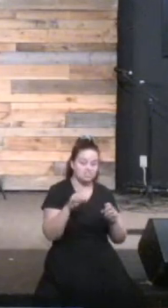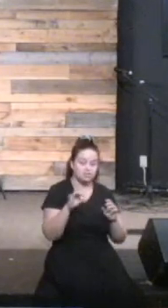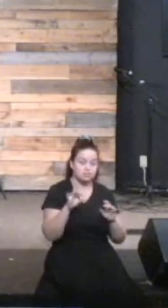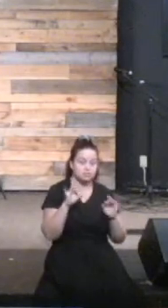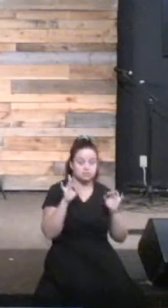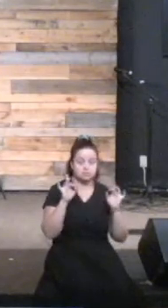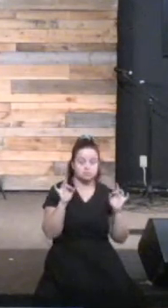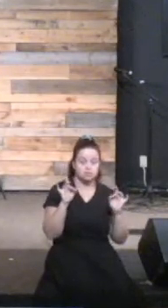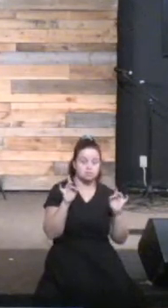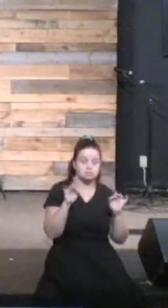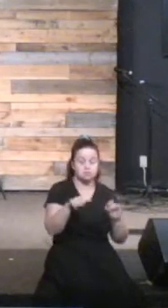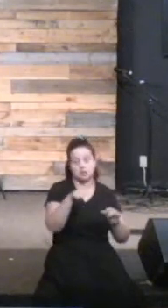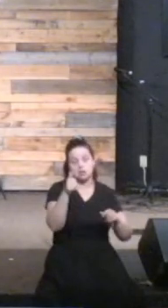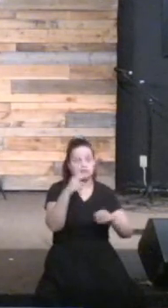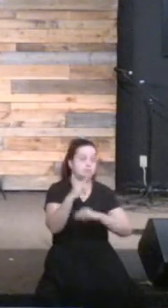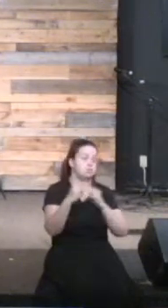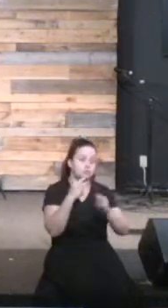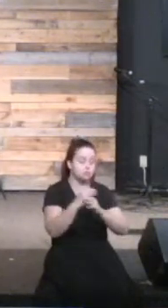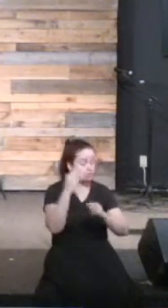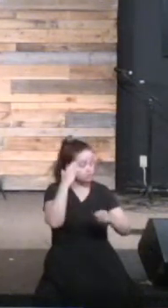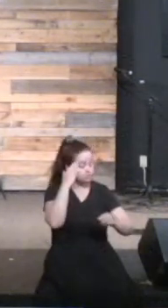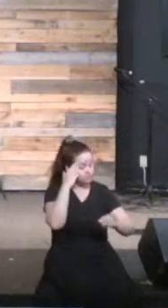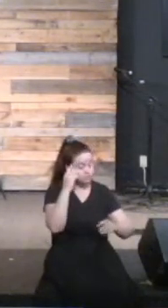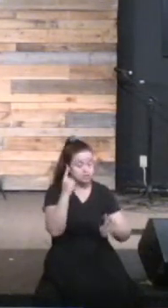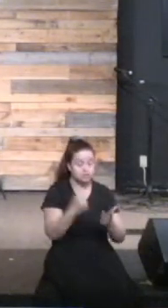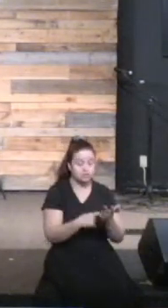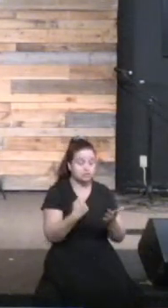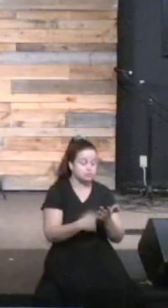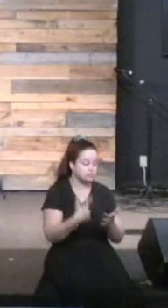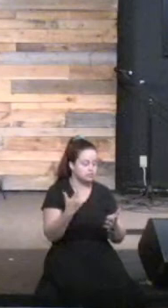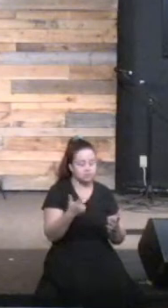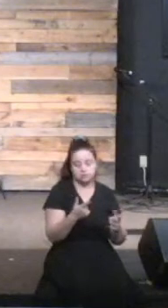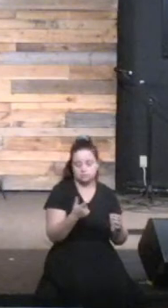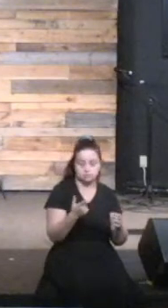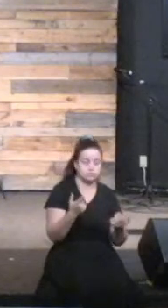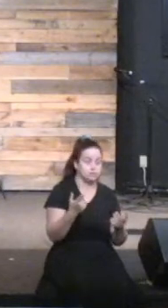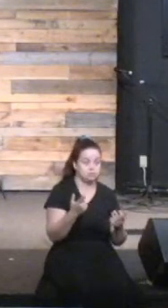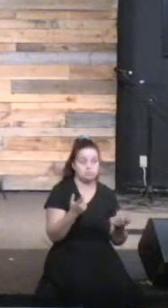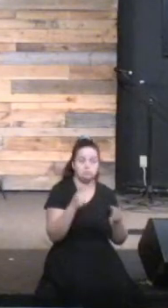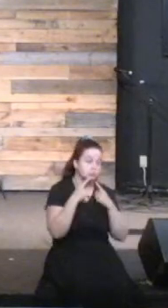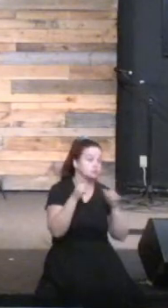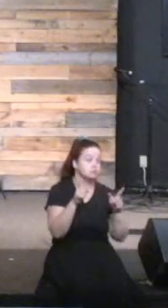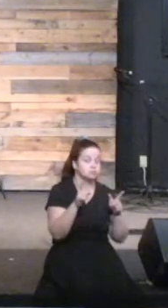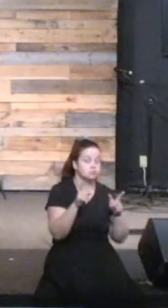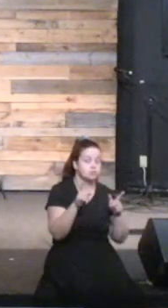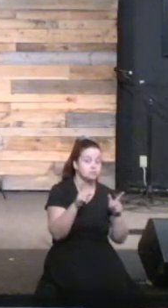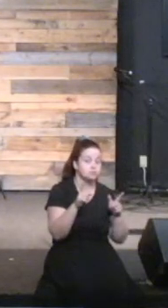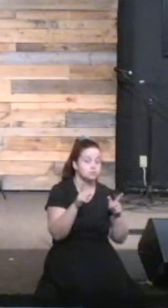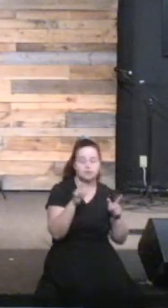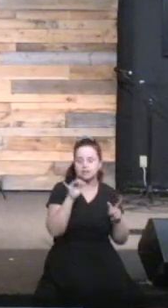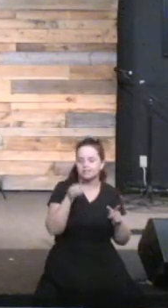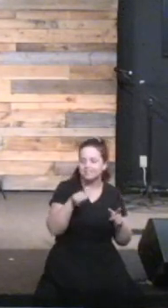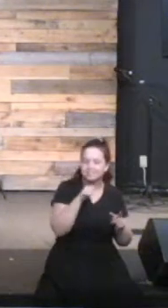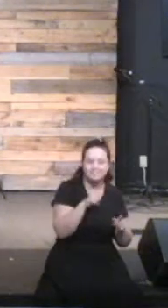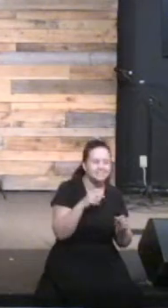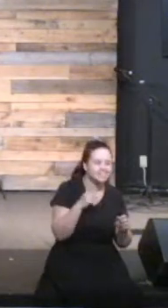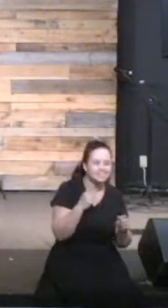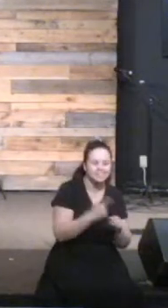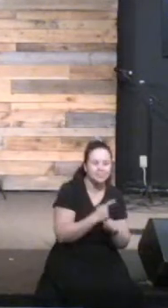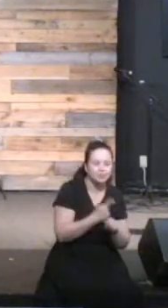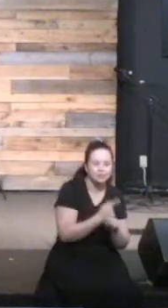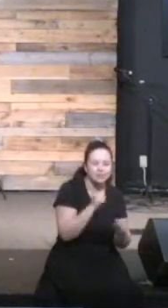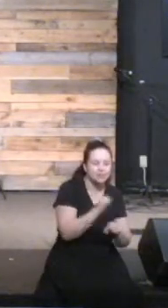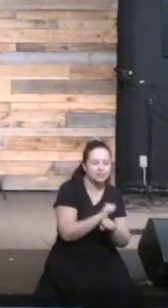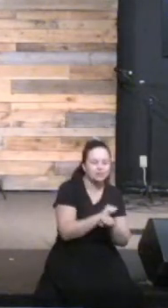and sometimes you freak out the system and you bet and you make it good so but that's not normally how it works he